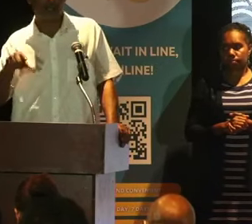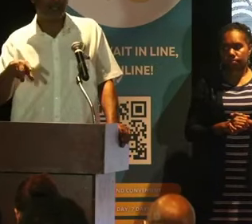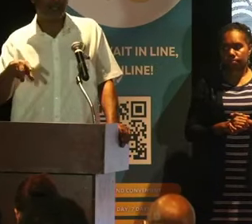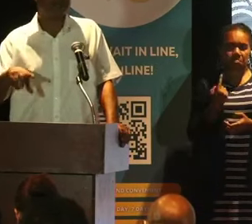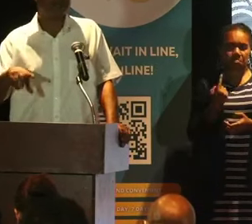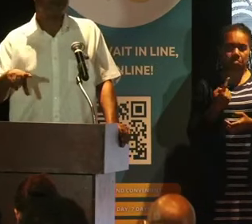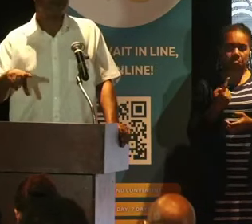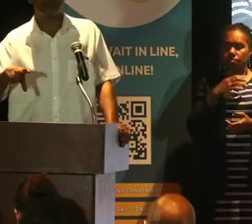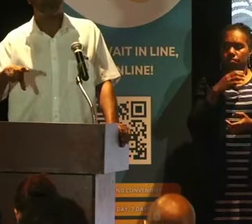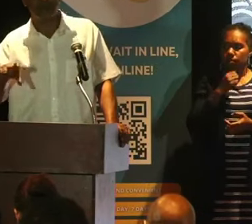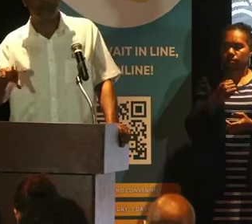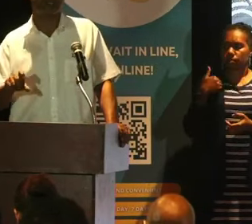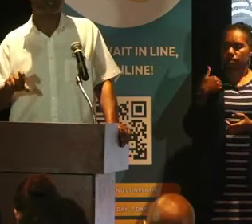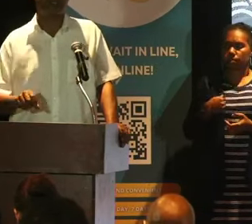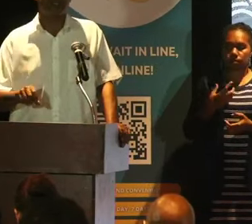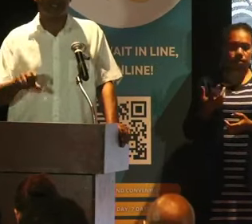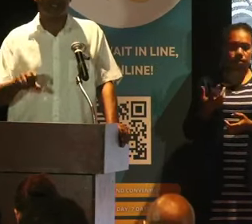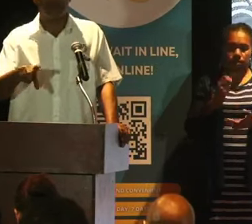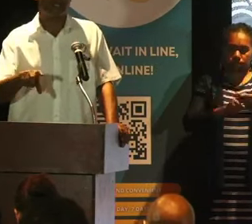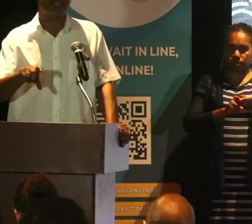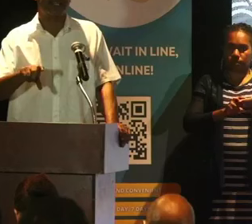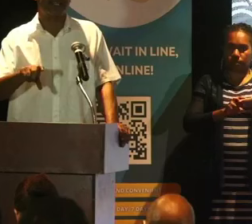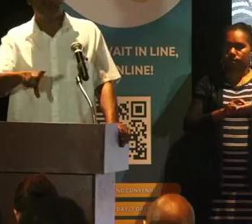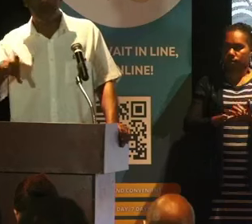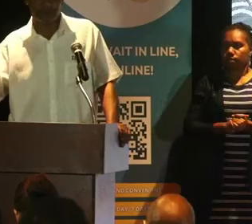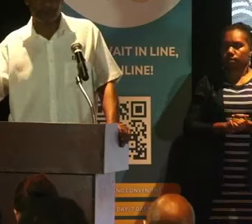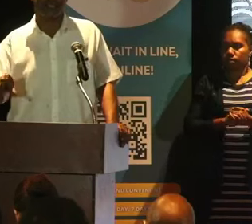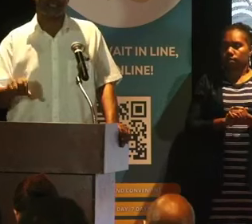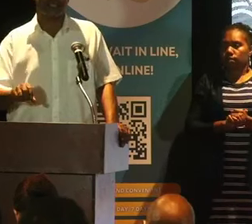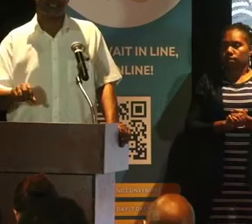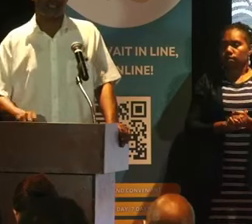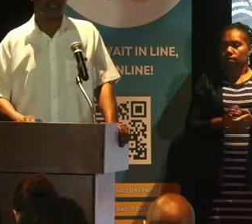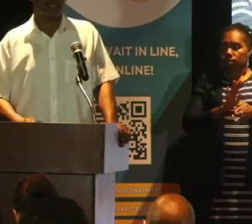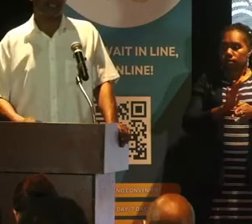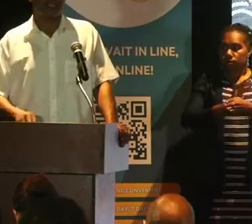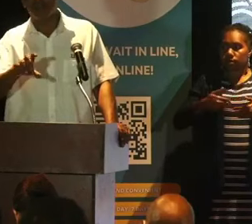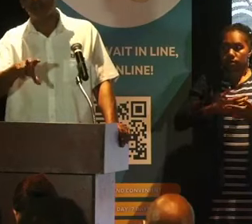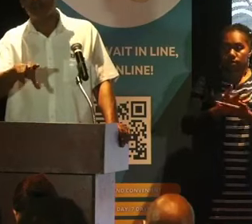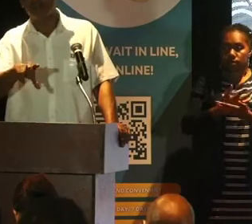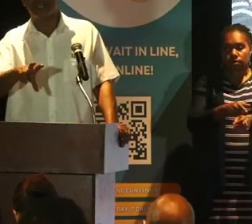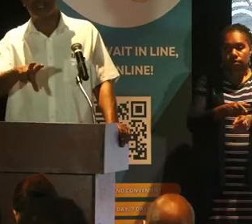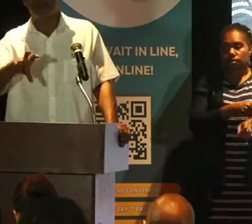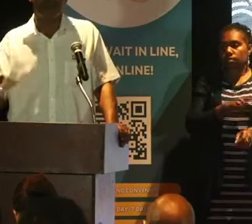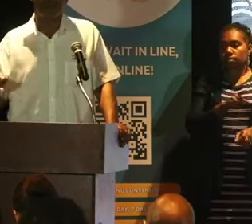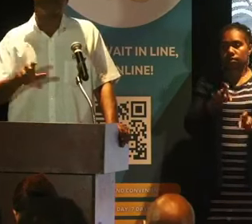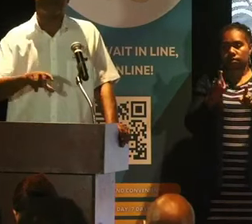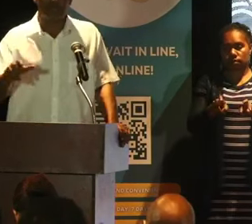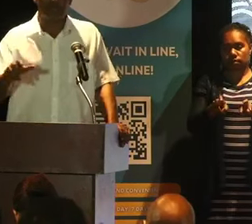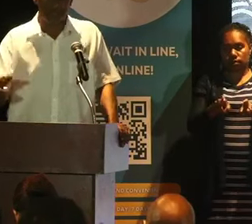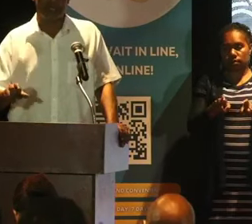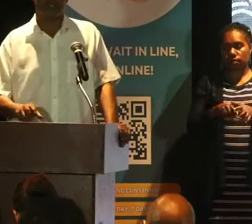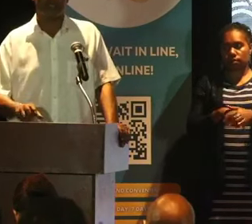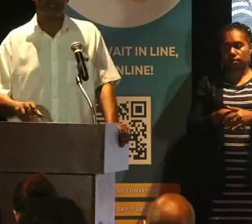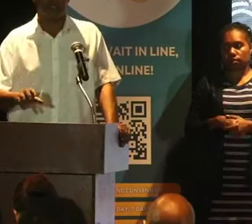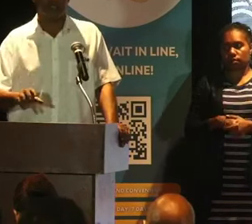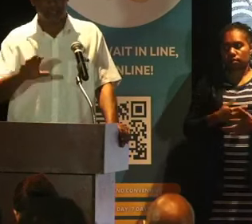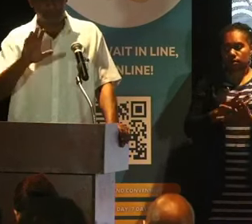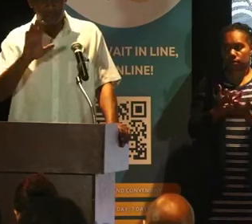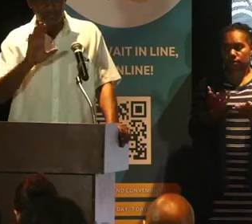the office bearers will be. And you decide how long they will stay. And you decide how long you will have your